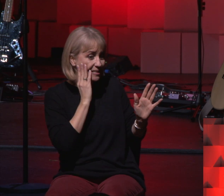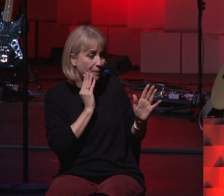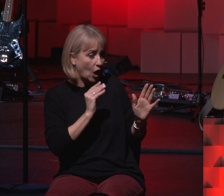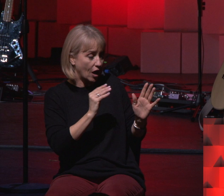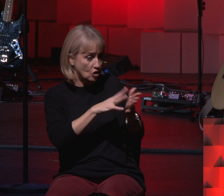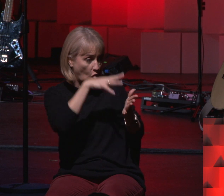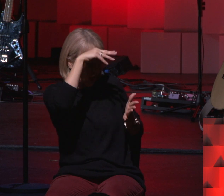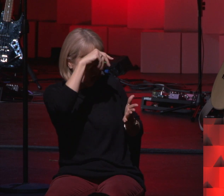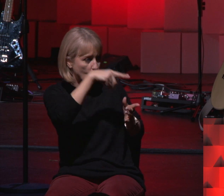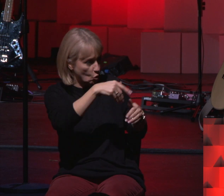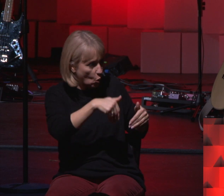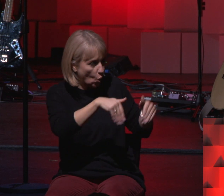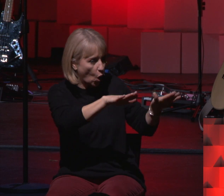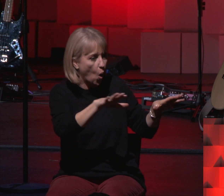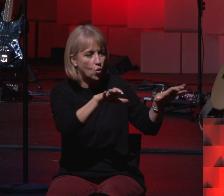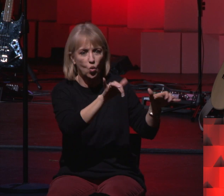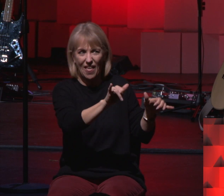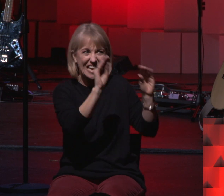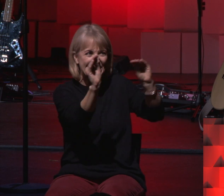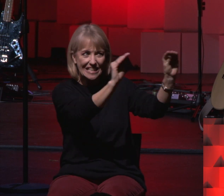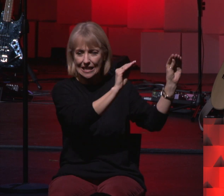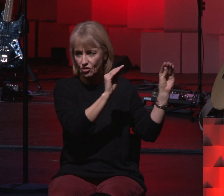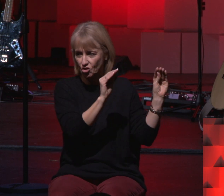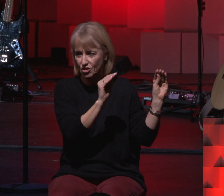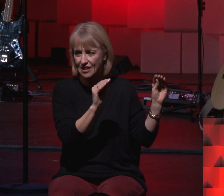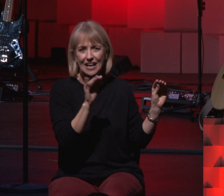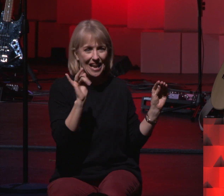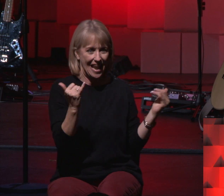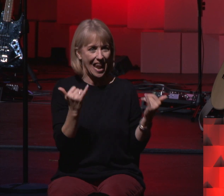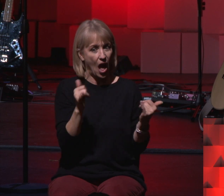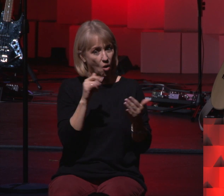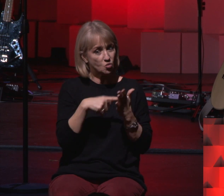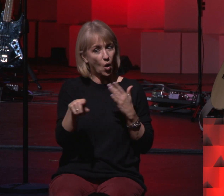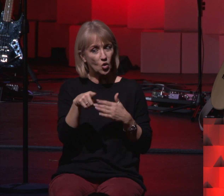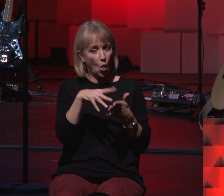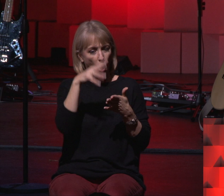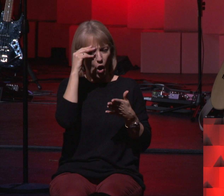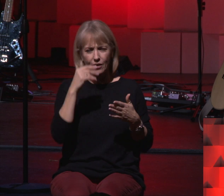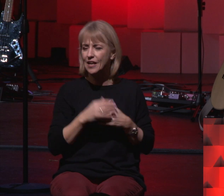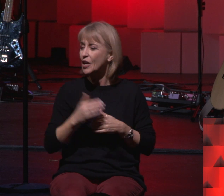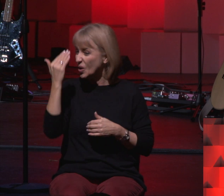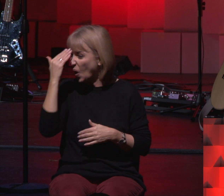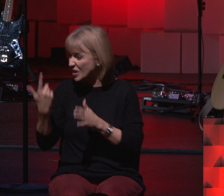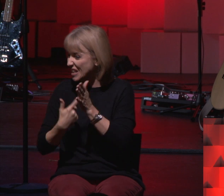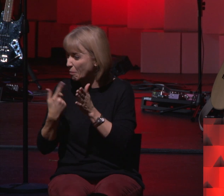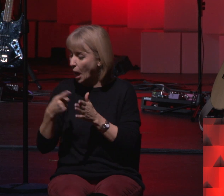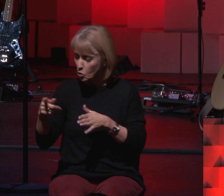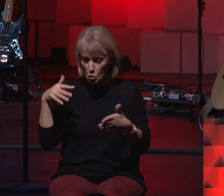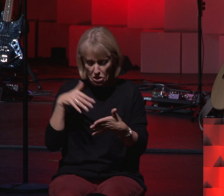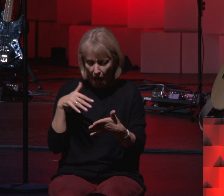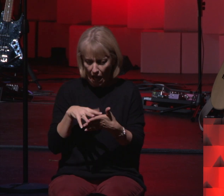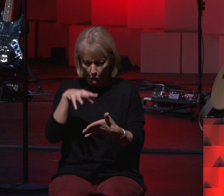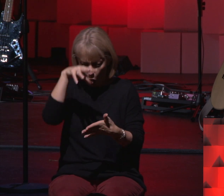try it out, and do these things. And that's what we're going to look at tonight in Luke chapter 9. And we have those times in our life when we're learning, we're studying, and then